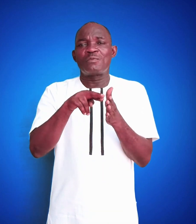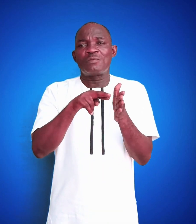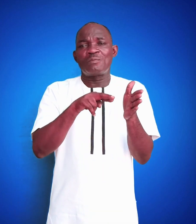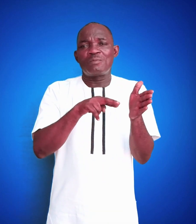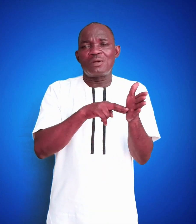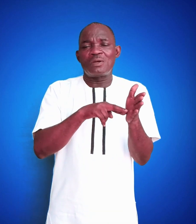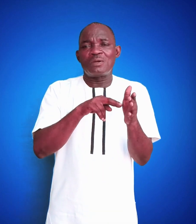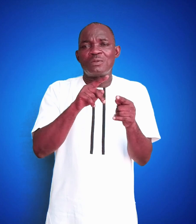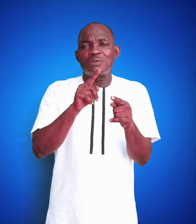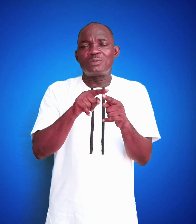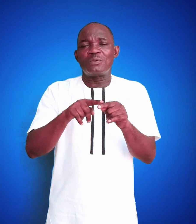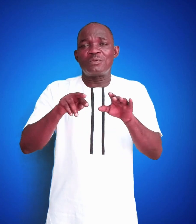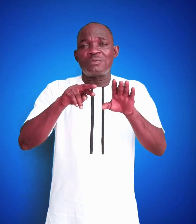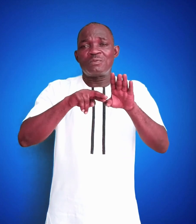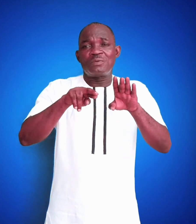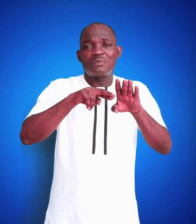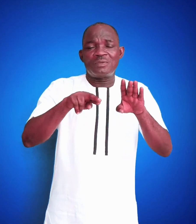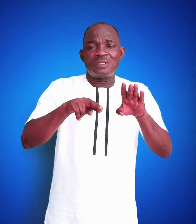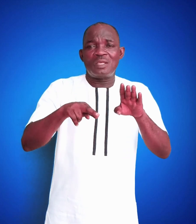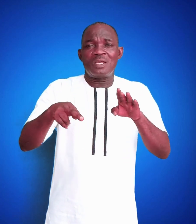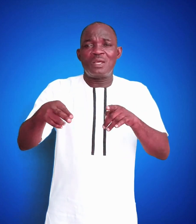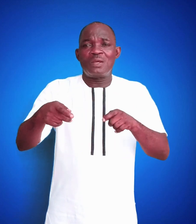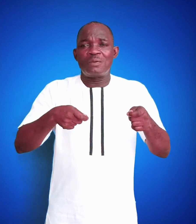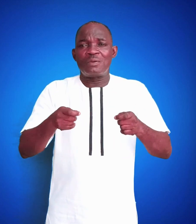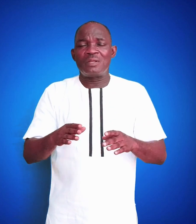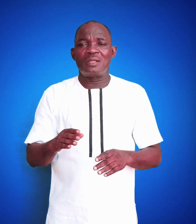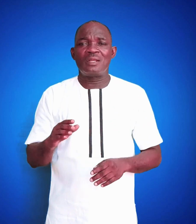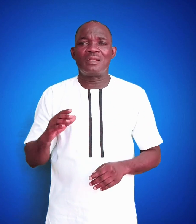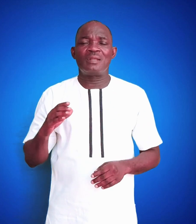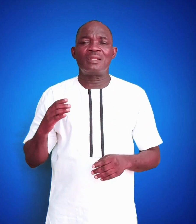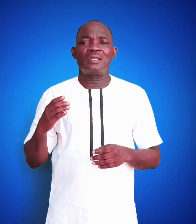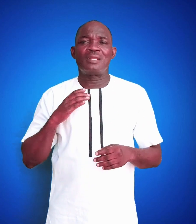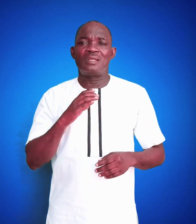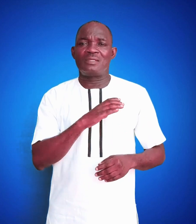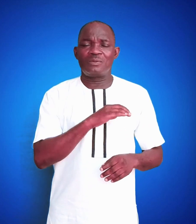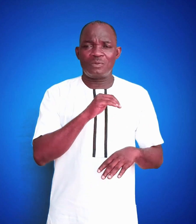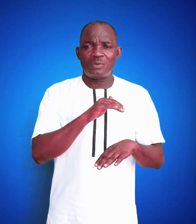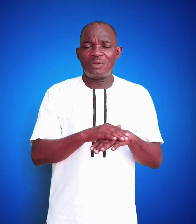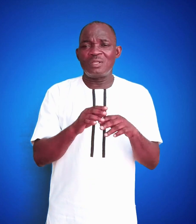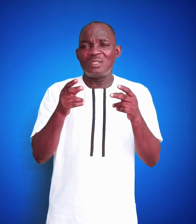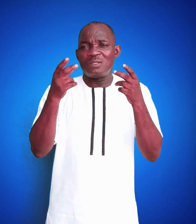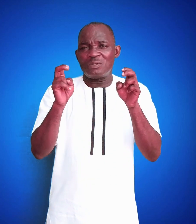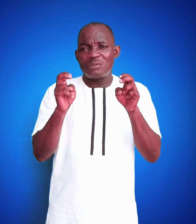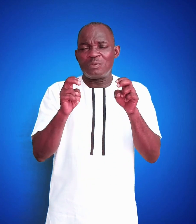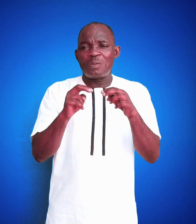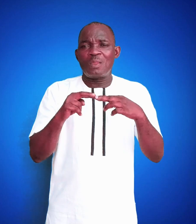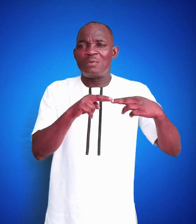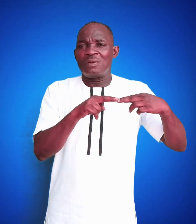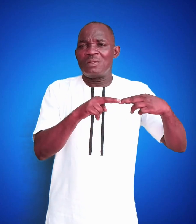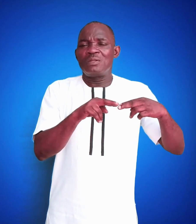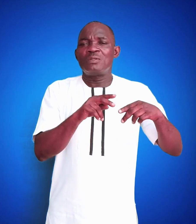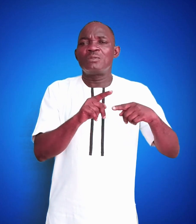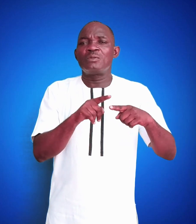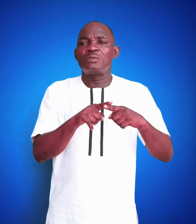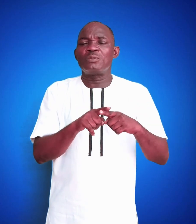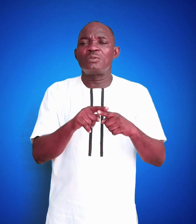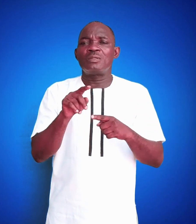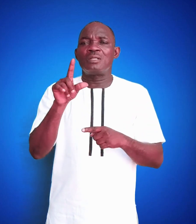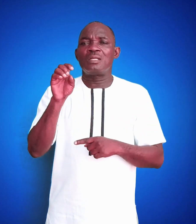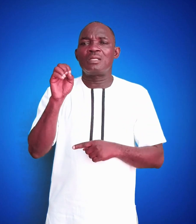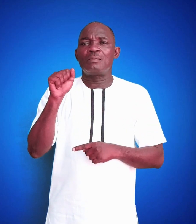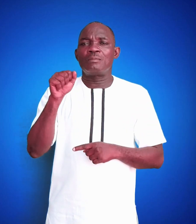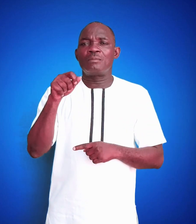Report to the regional coordinating councils on matters relating to the